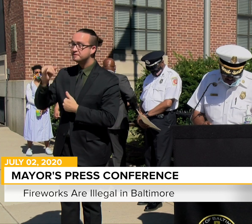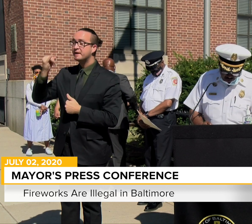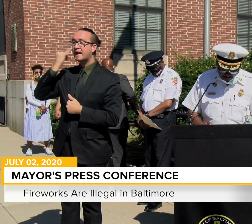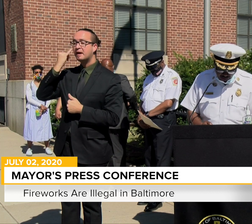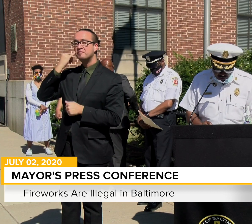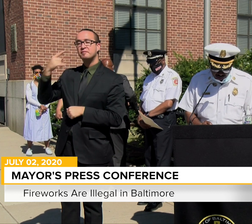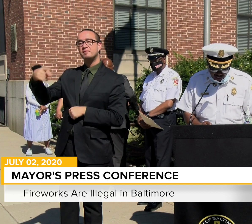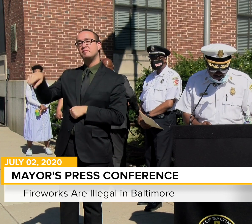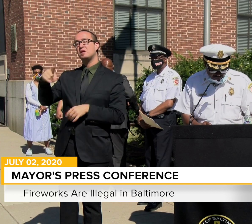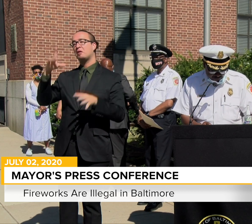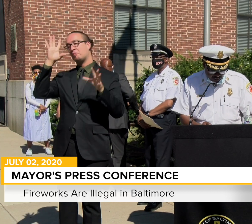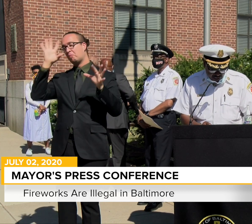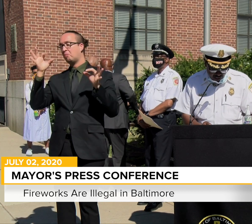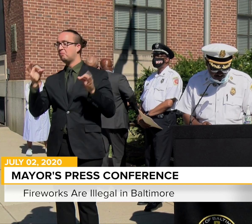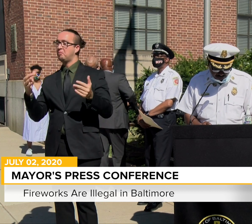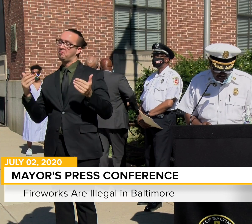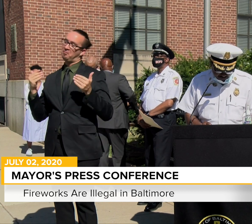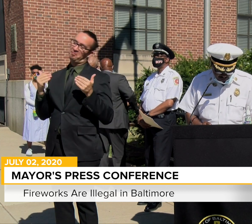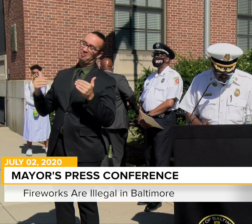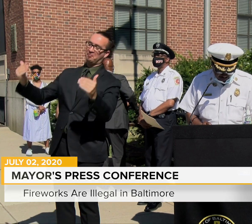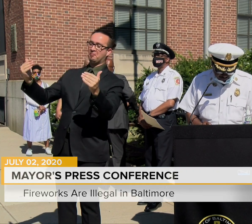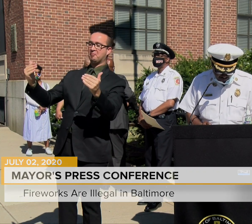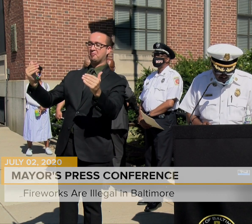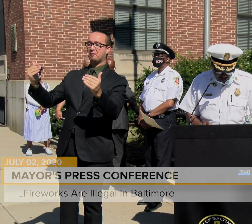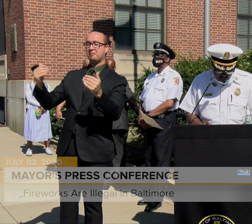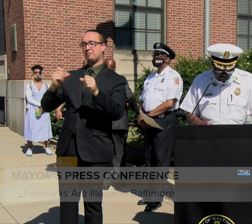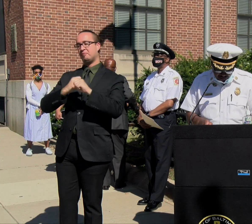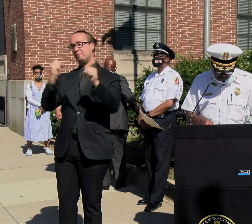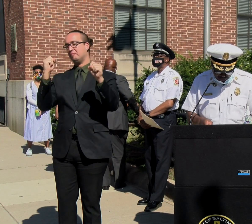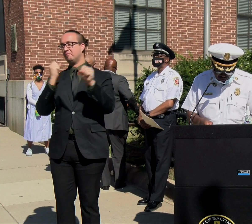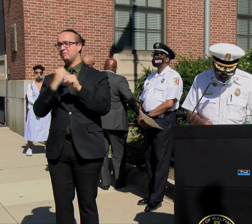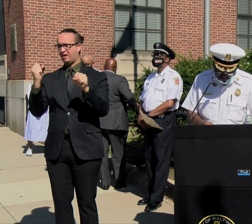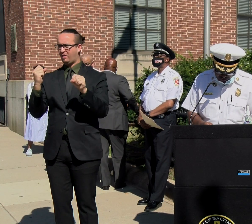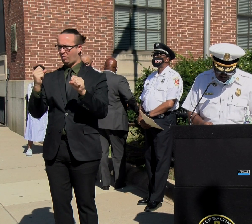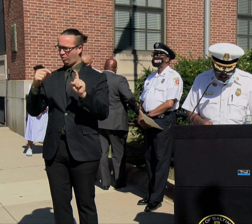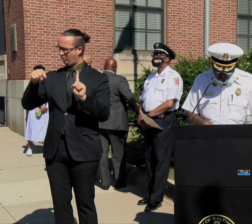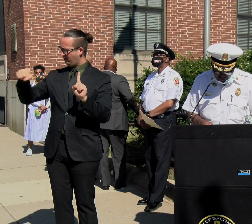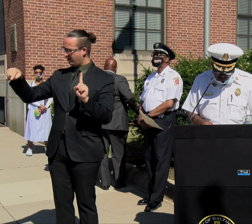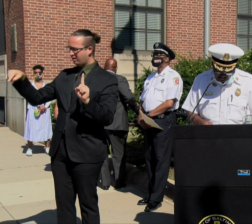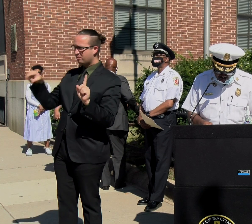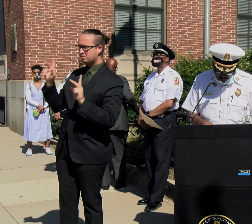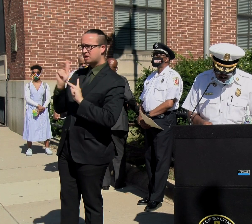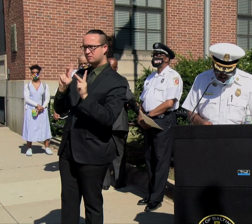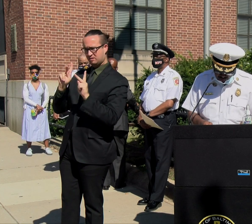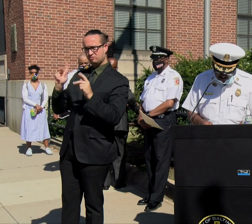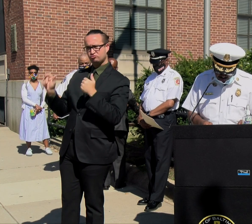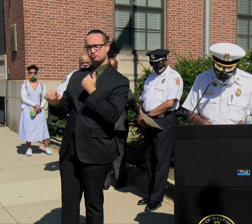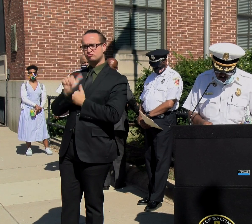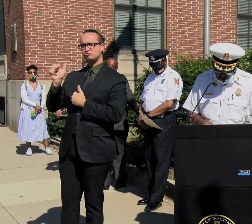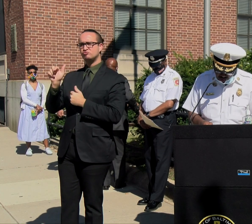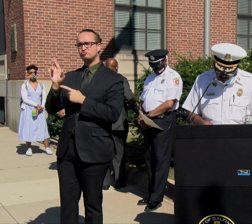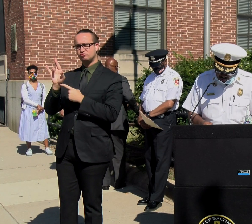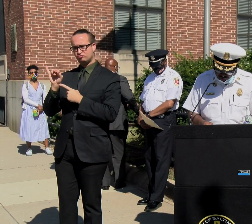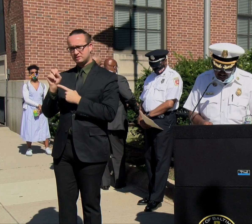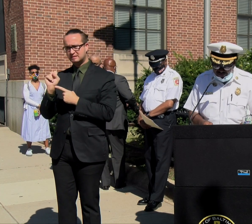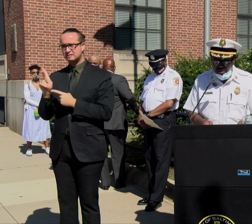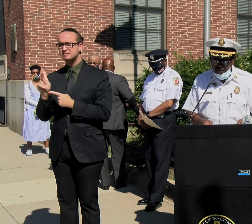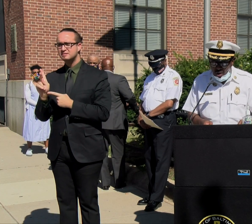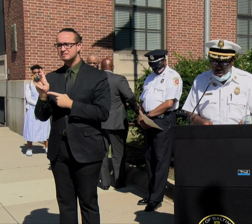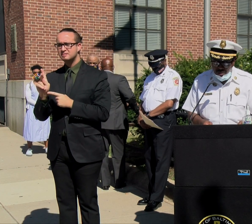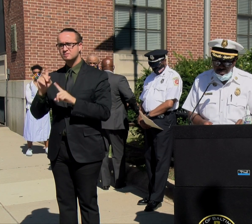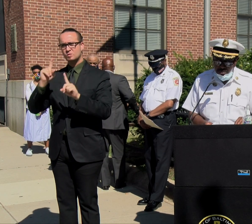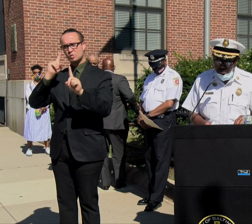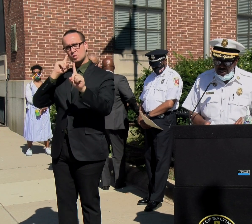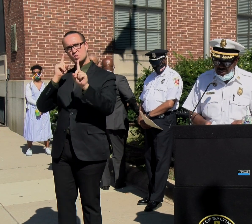remember, you're putting yourself and others at risk. As a public safety agency, our goal is to ensure the safety